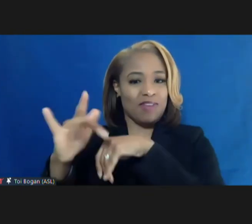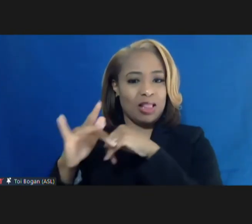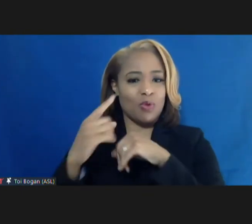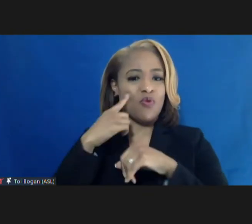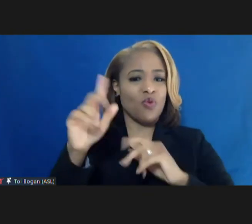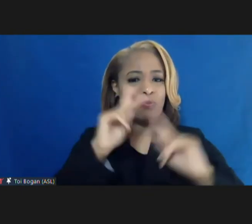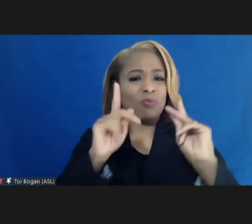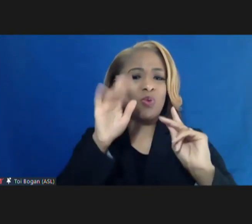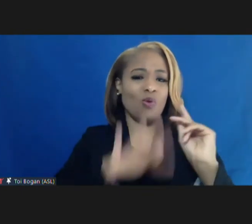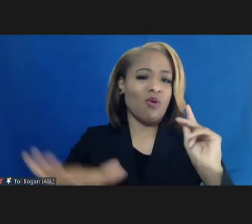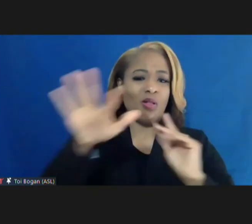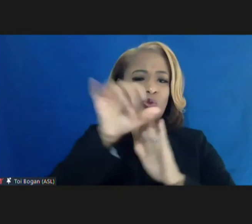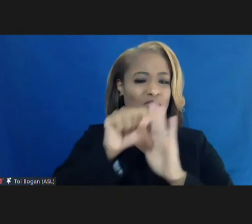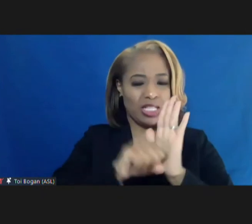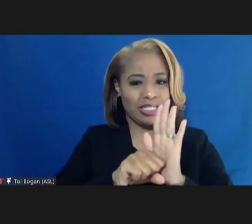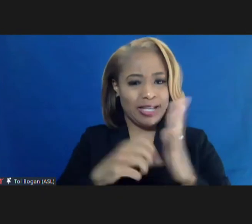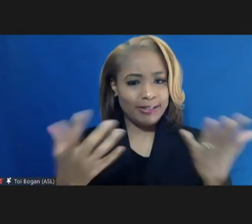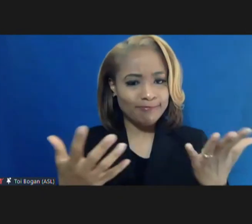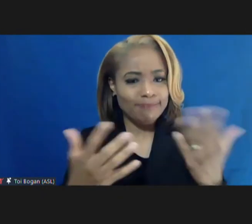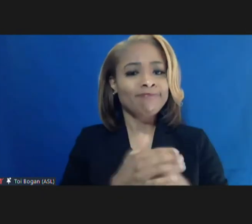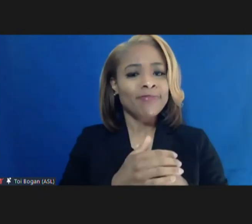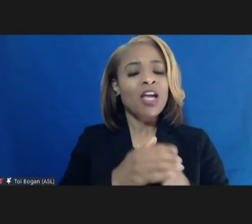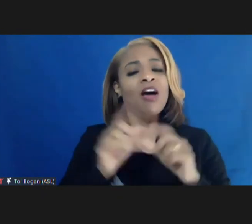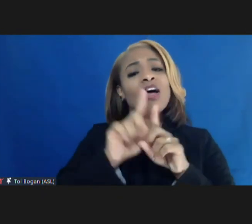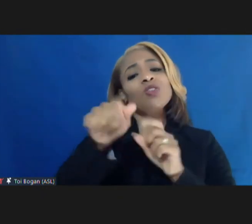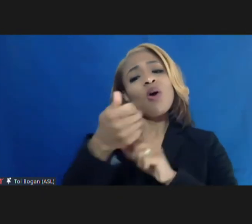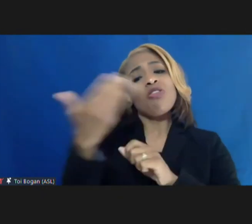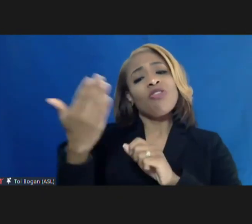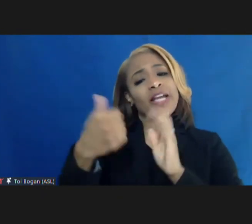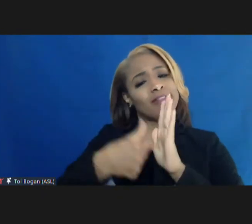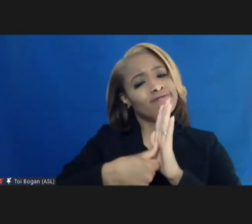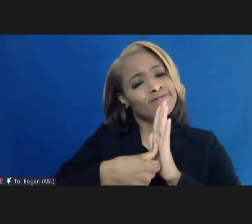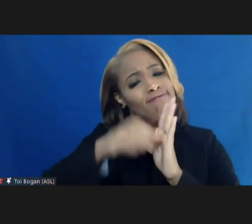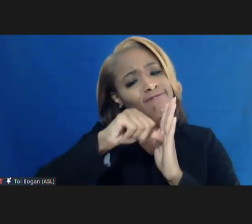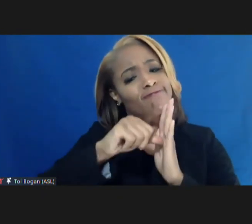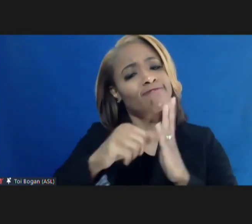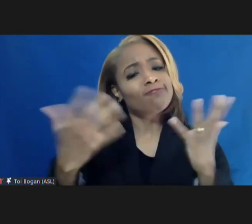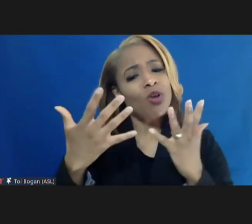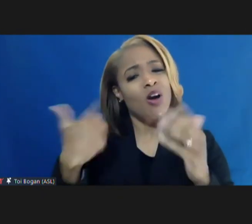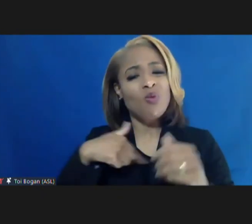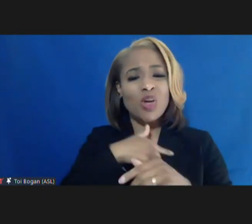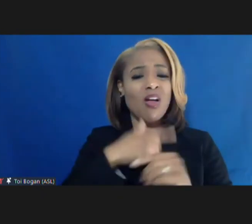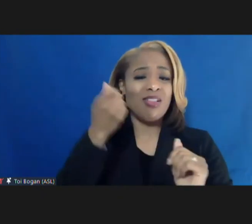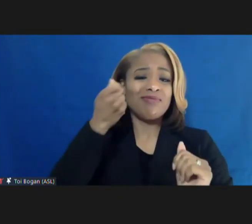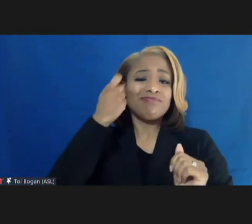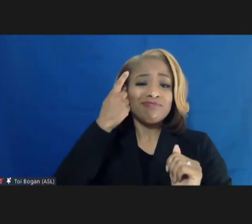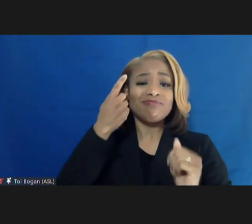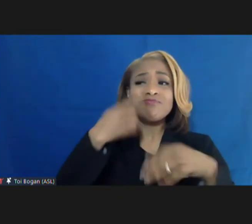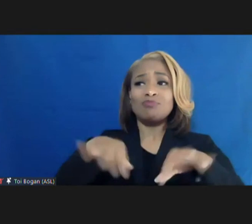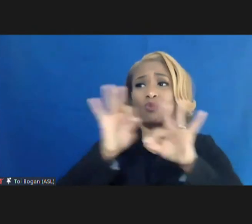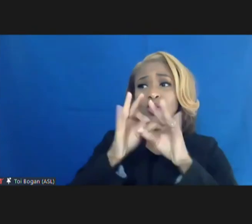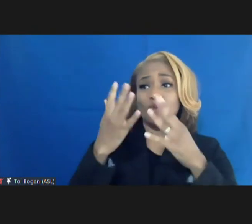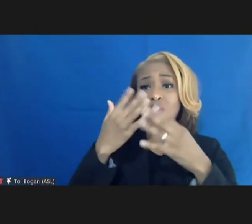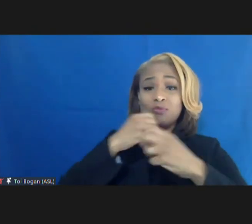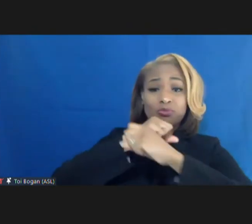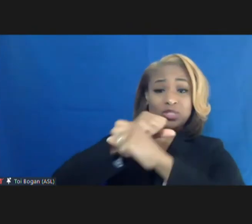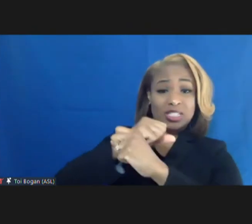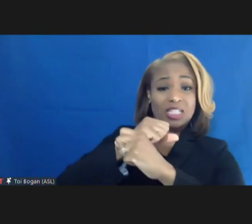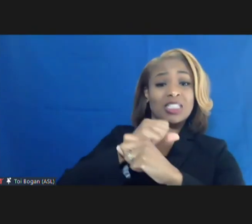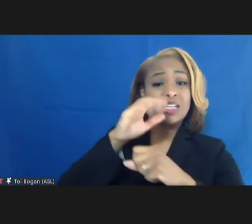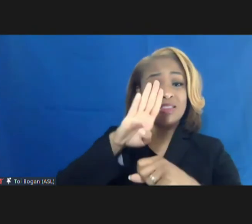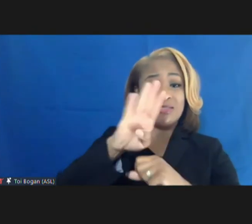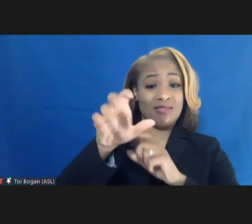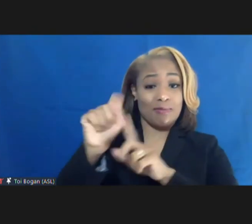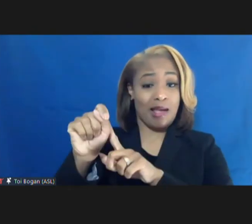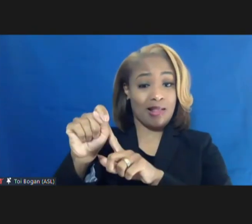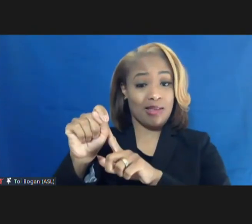citizens all around the state? The other thing I'll emphasize is we all recognize the importance of protecting the security of the ballot. We